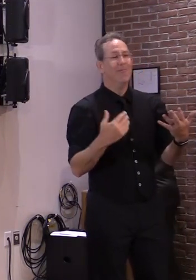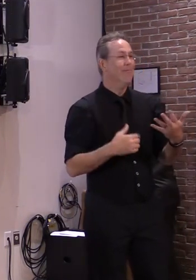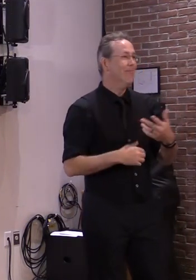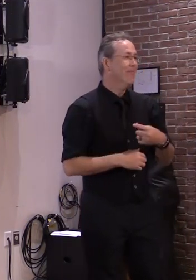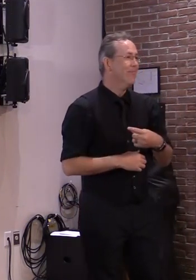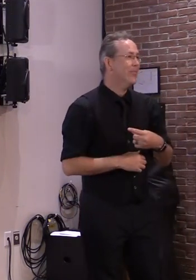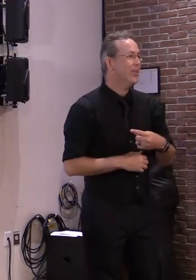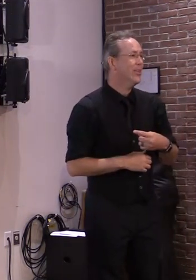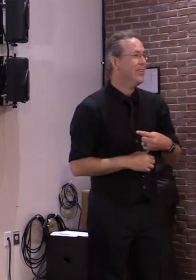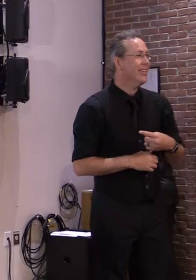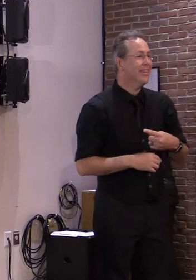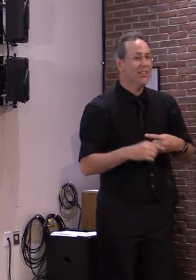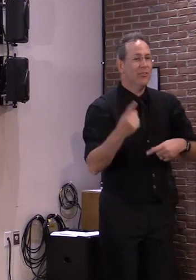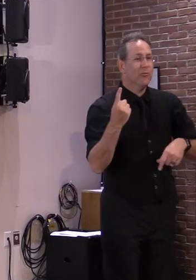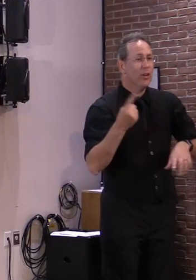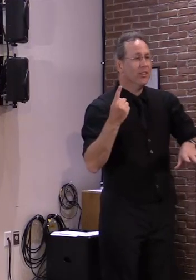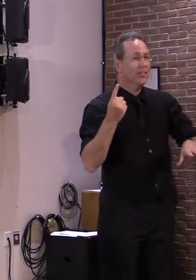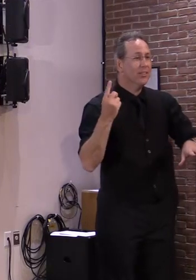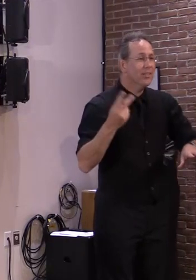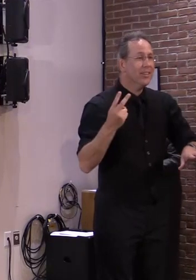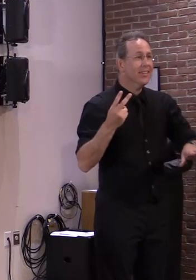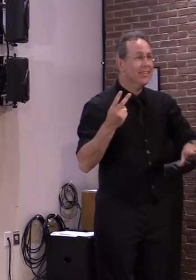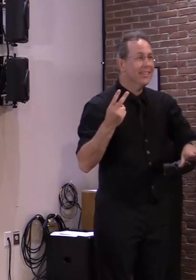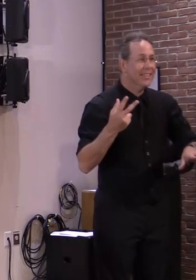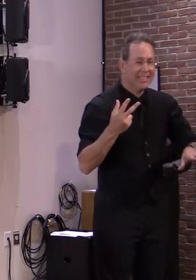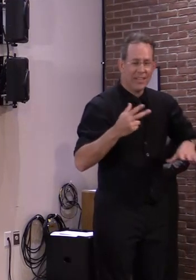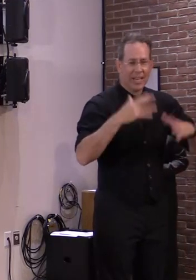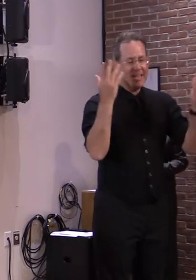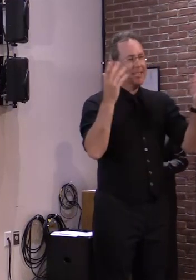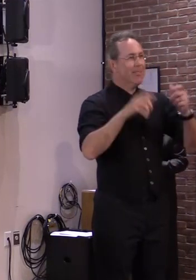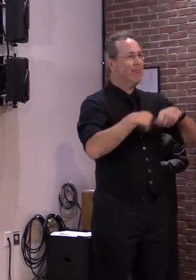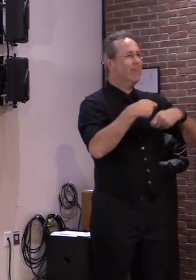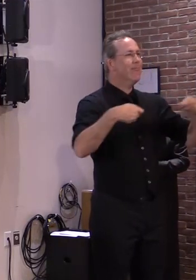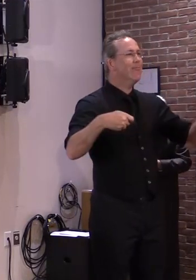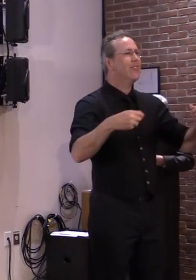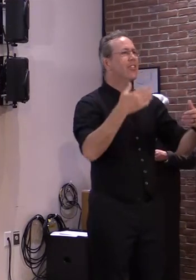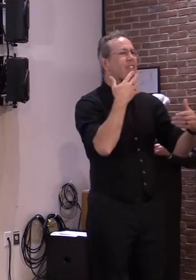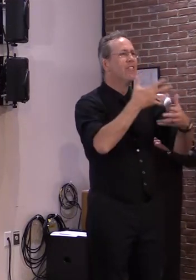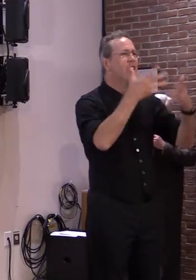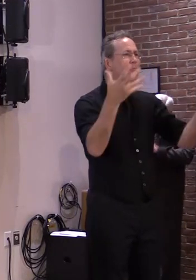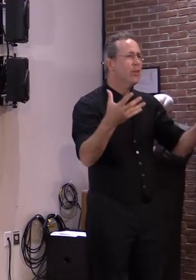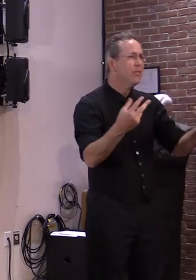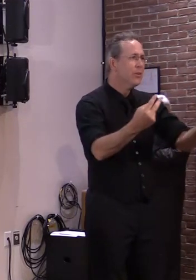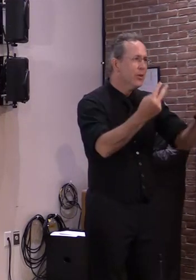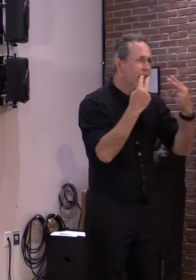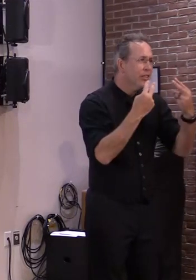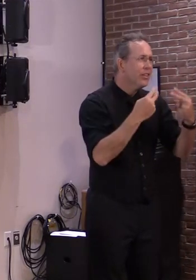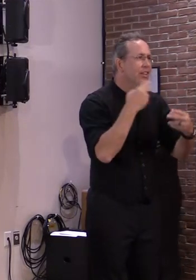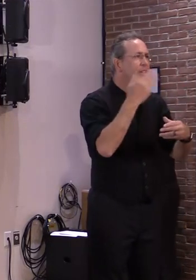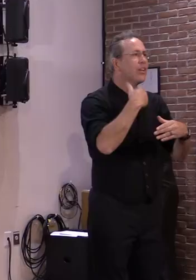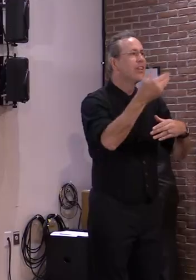Going once, going twice. Thank you all very much, and we'll see you again next week.